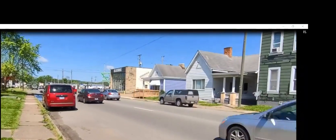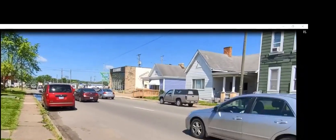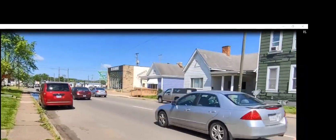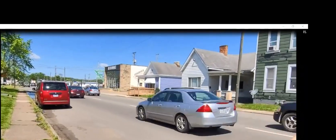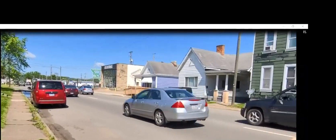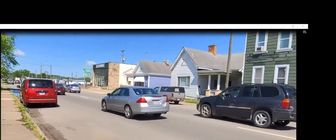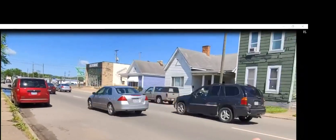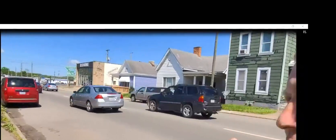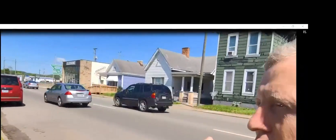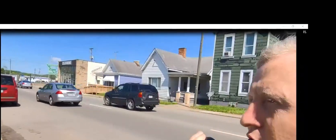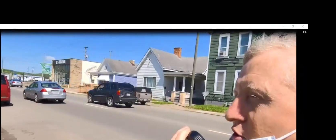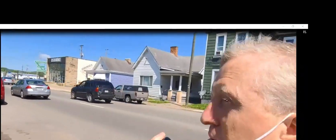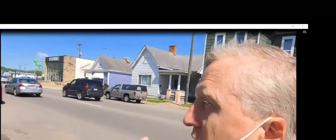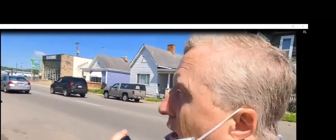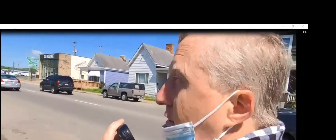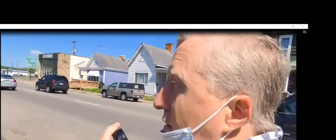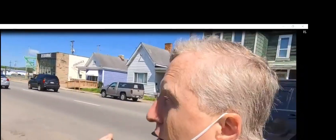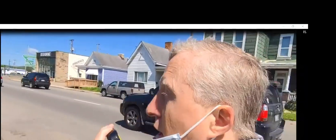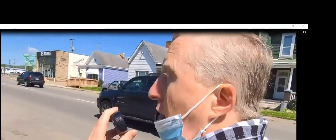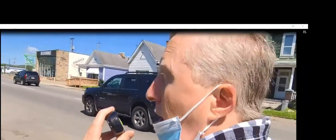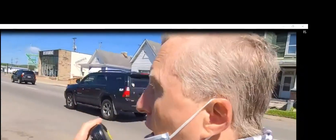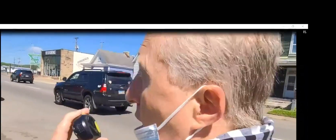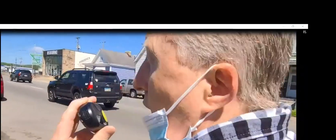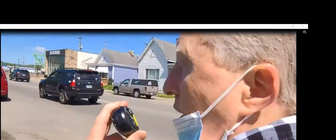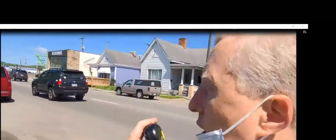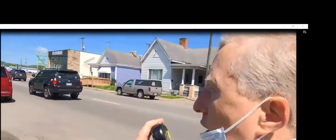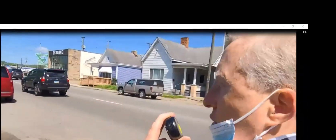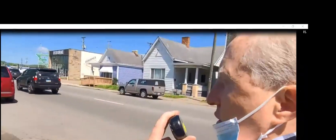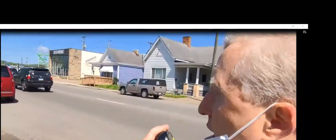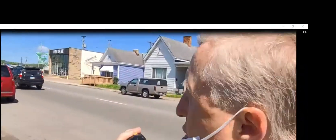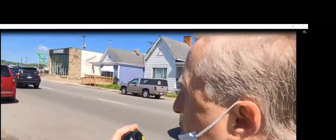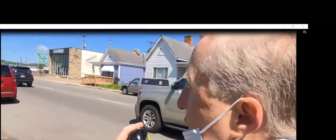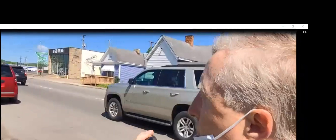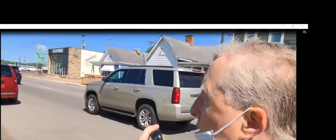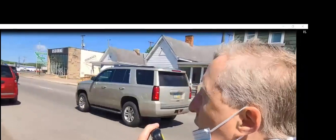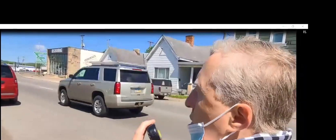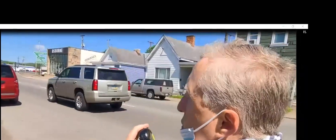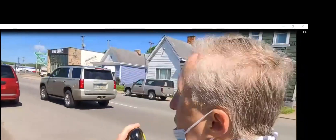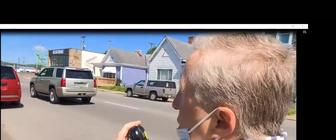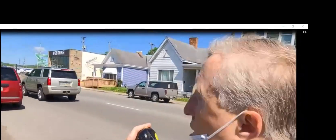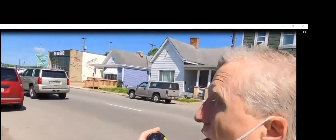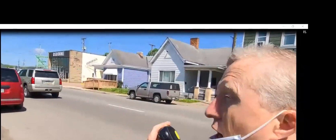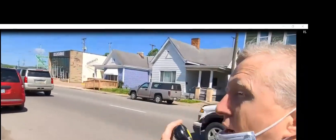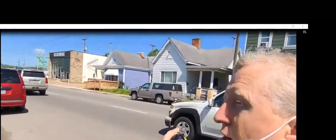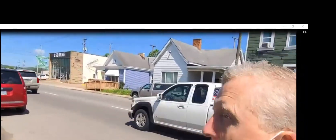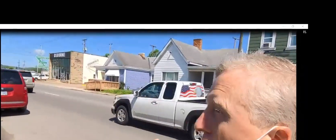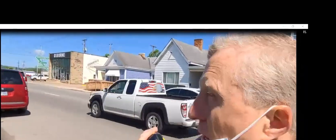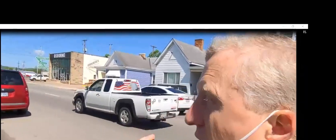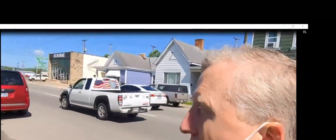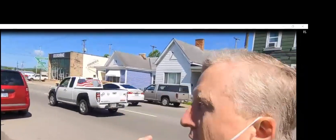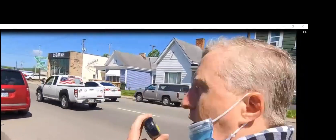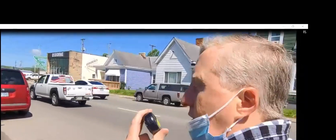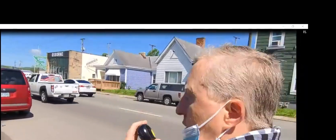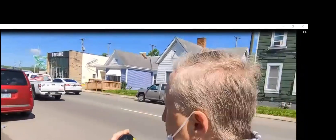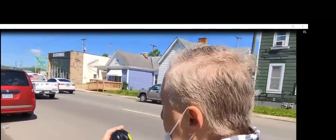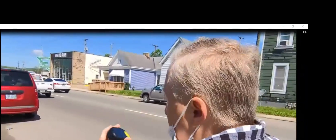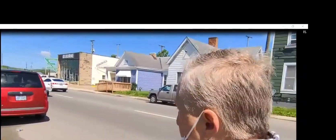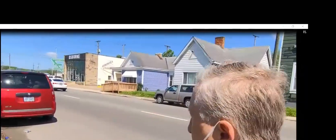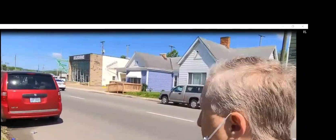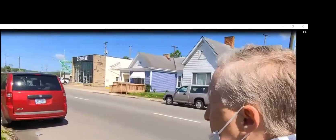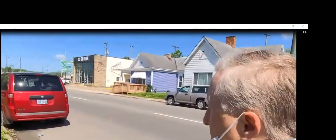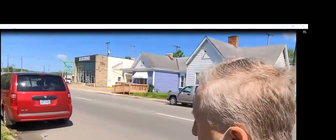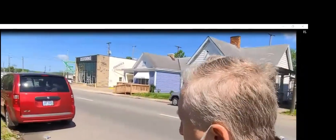Yeah, I was using the regular GPS, and I didn't understand her, and I went down the wrong. I ended up down an alley.